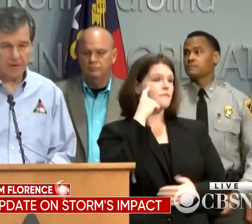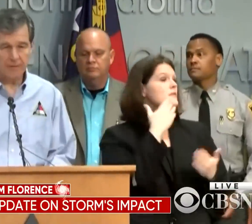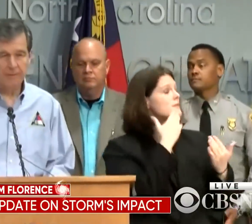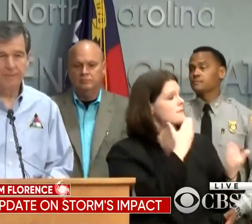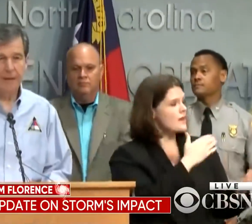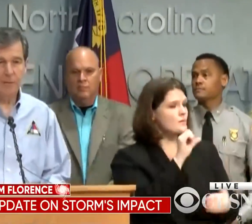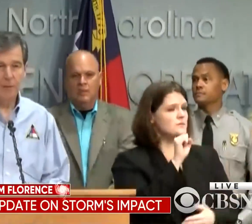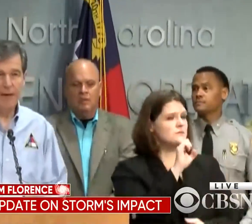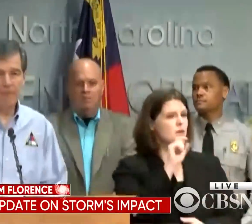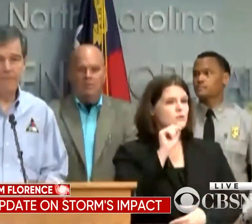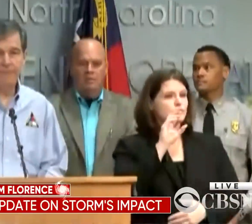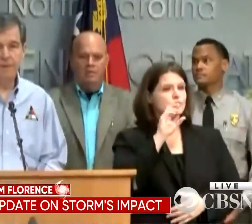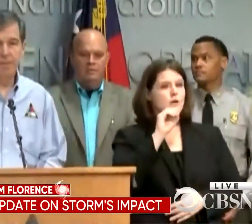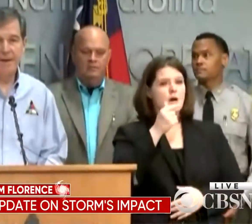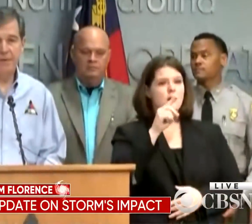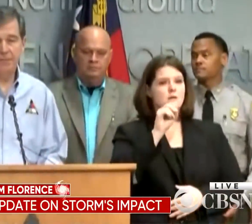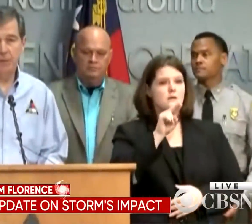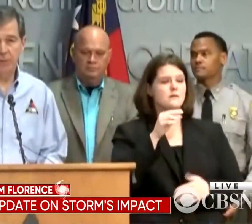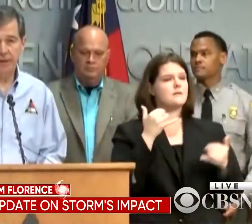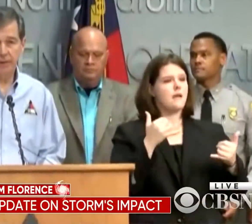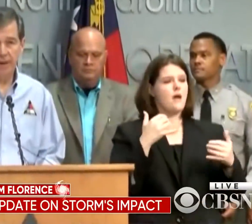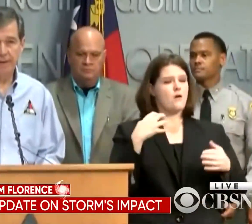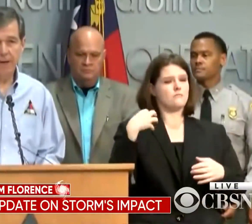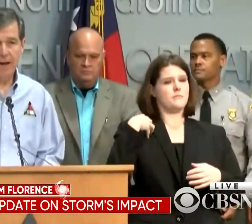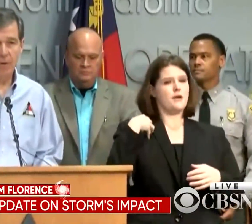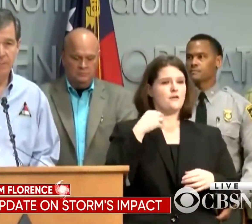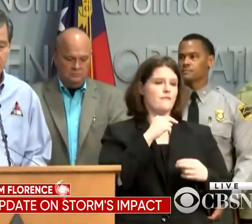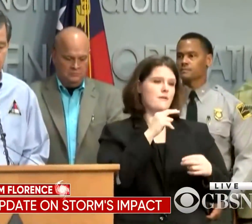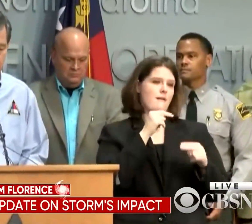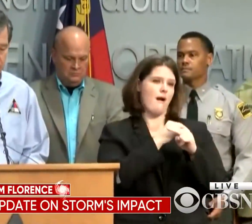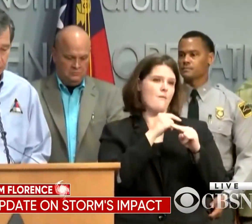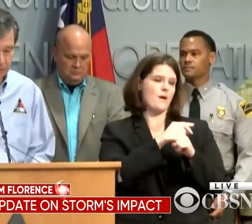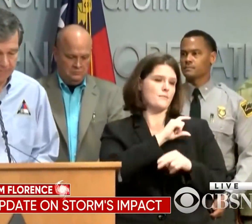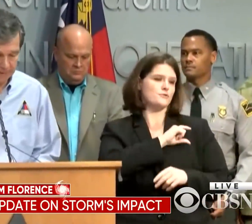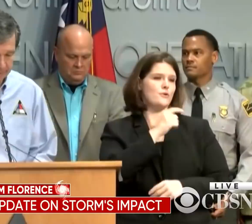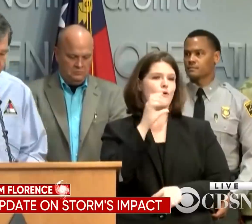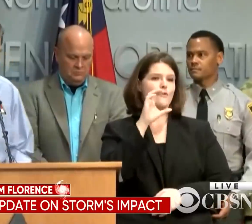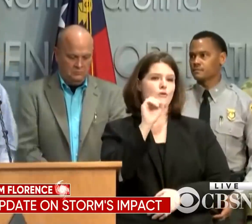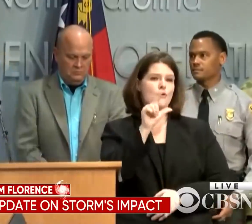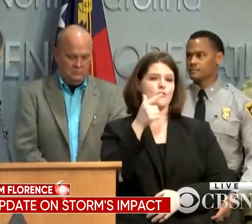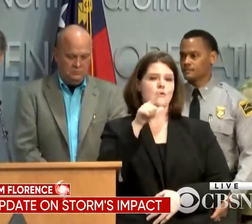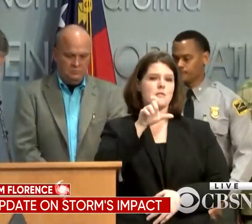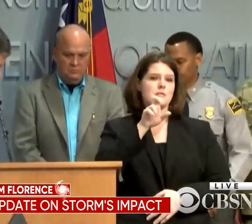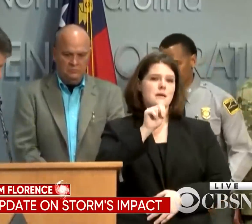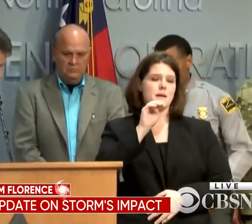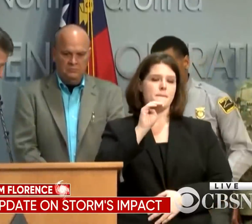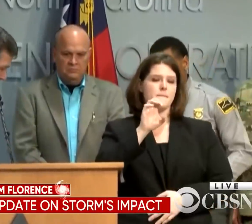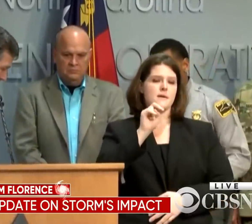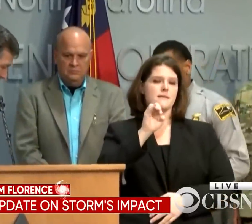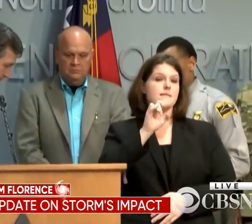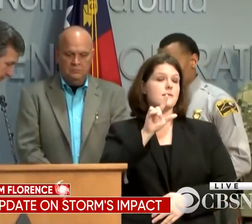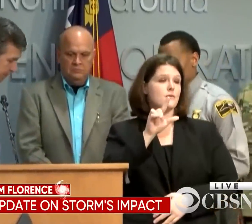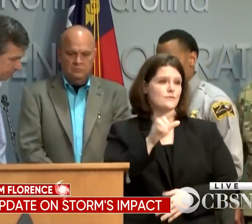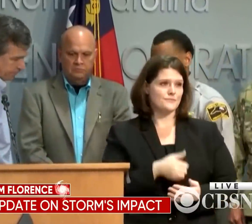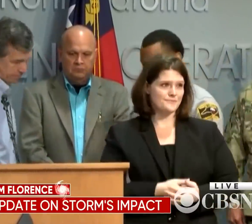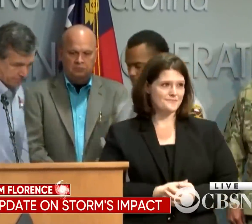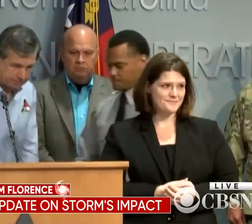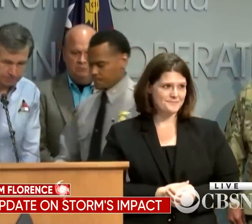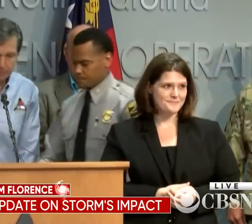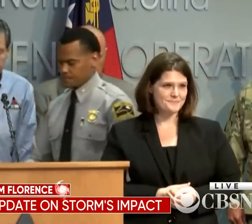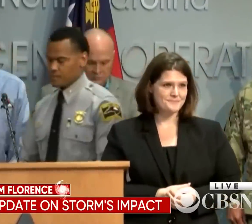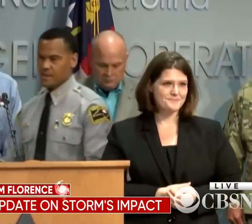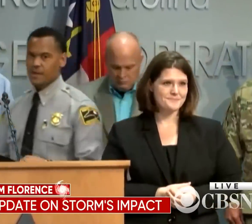Secretary Trogdon. Now we'll have the commander of the North Carolina Highway Patrol, Colonel Glen Mcneil. Colonel Mcneil.